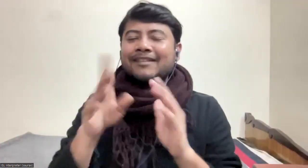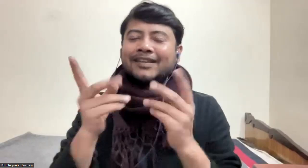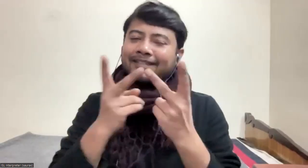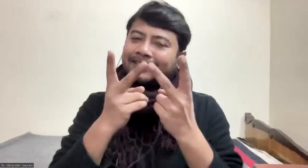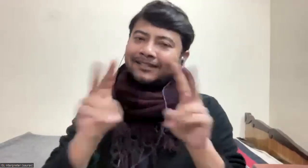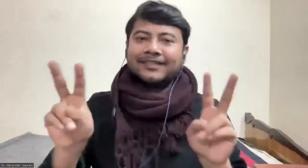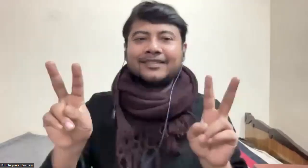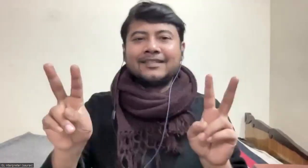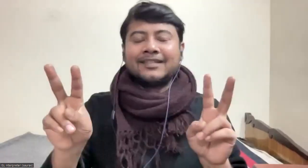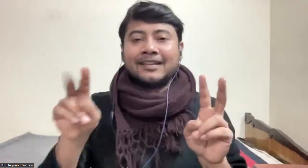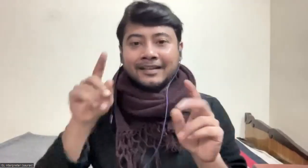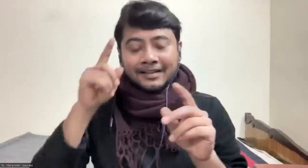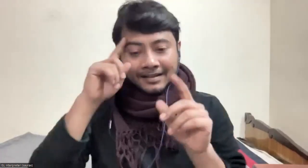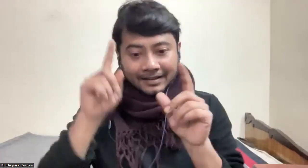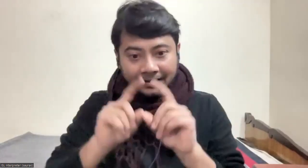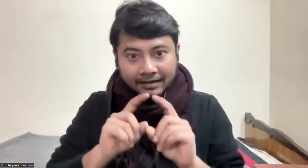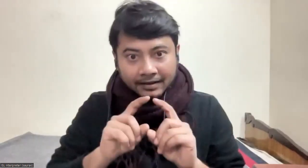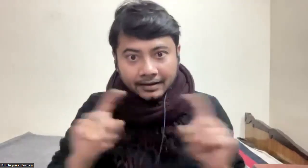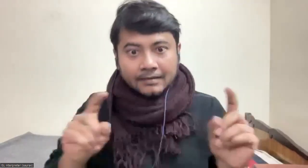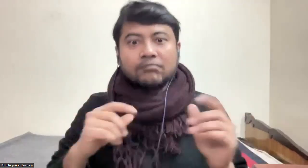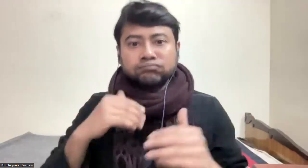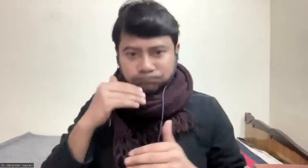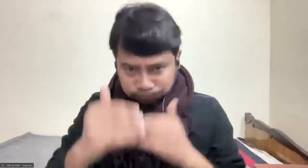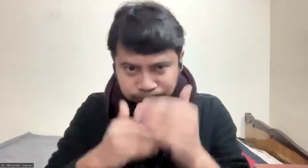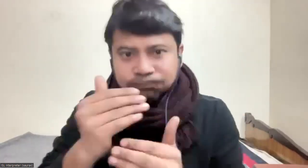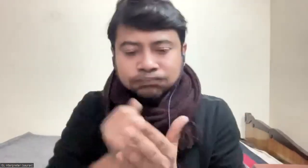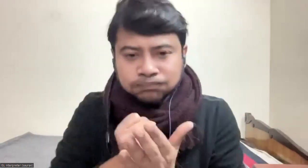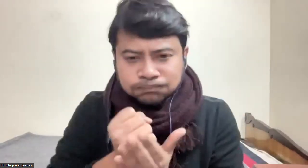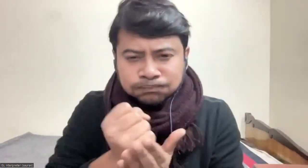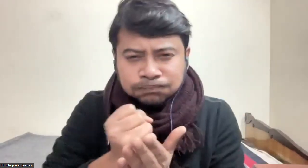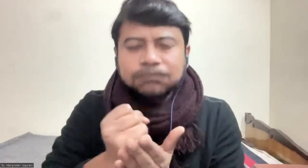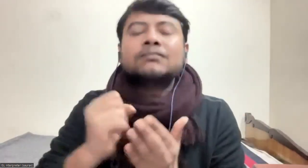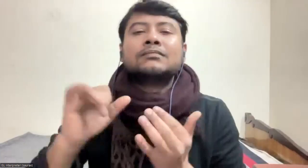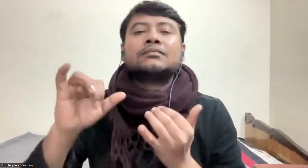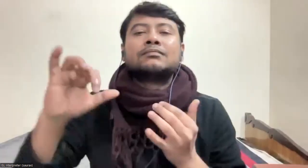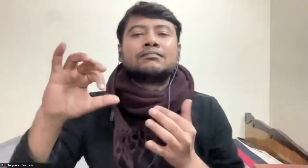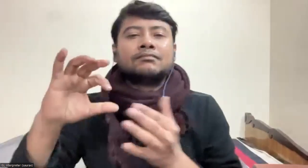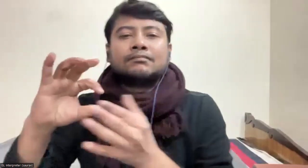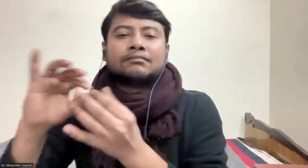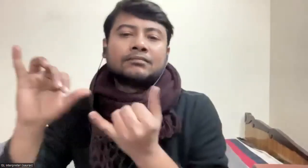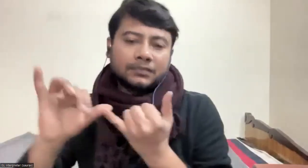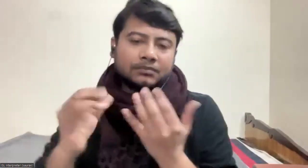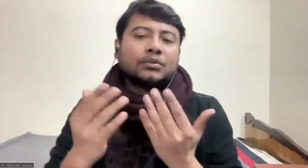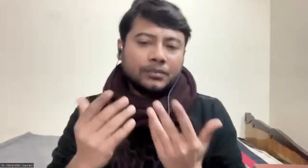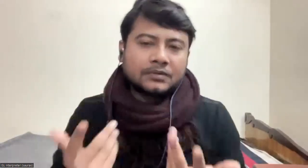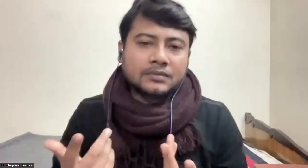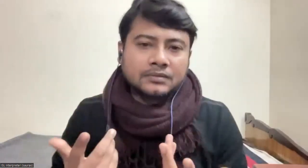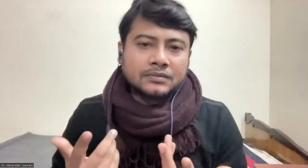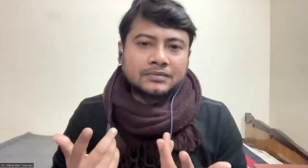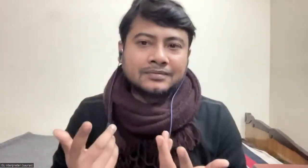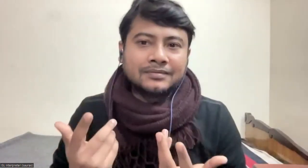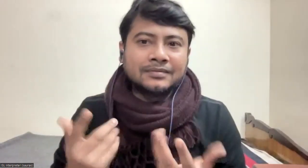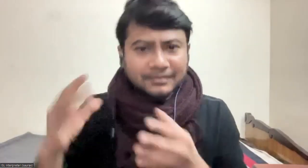Krishna's love. Then only we can re-establish our connection with Krishna, that lost